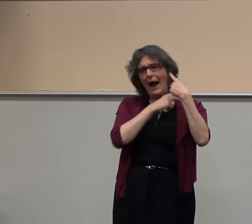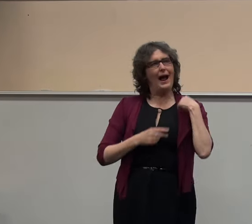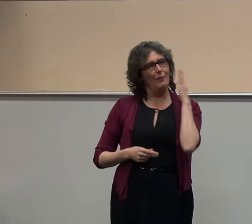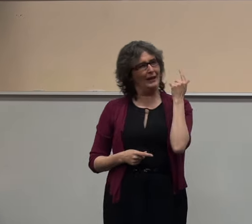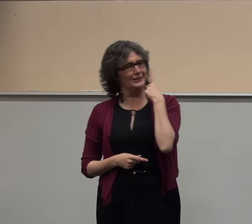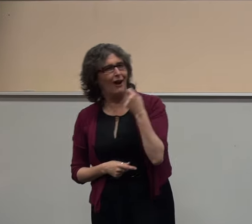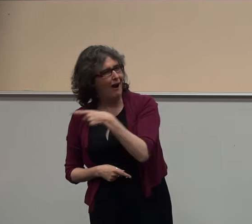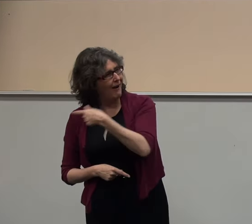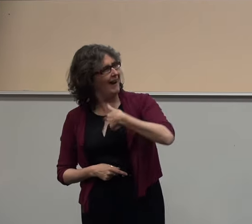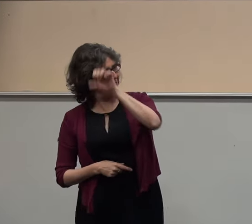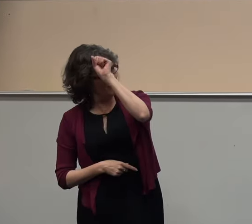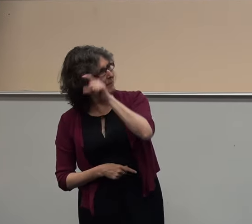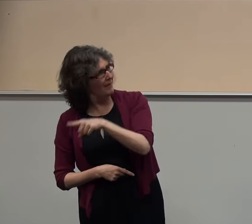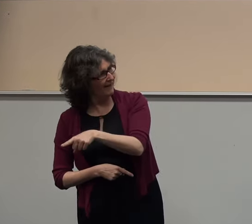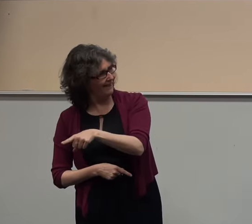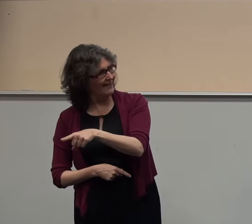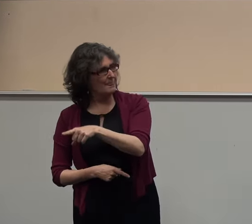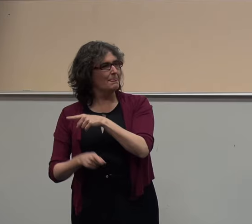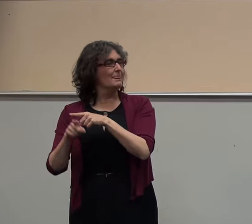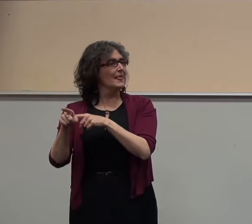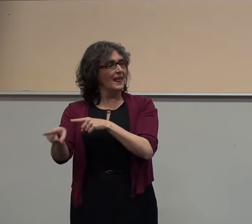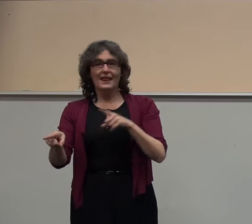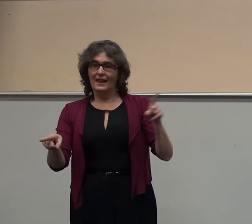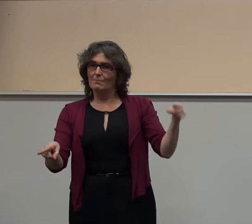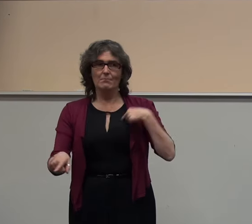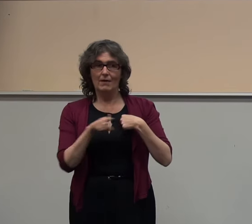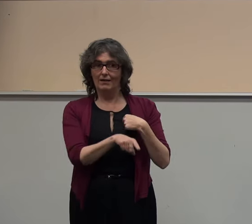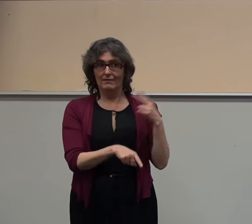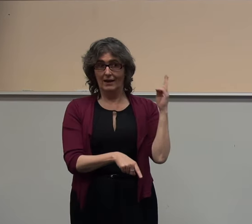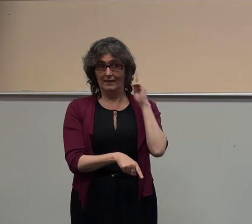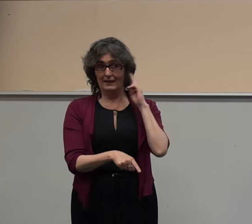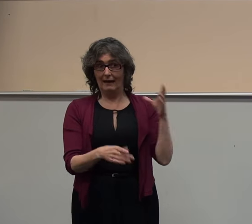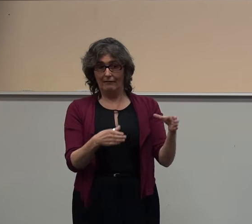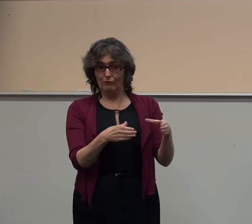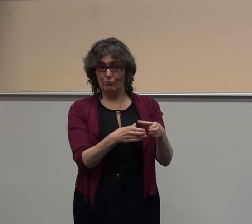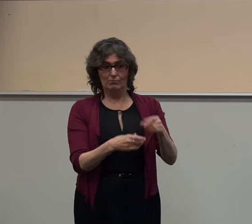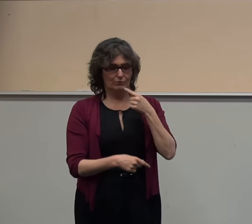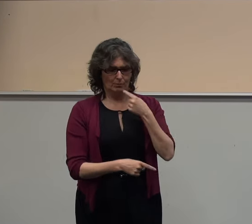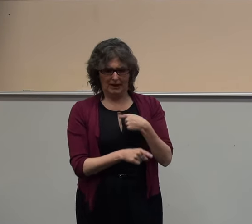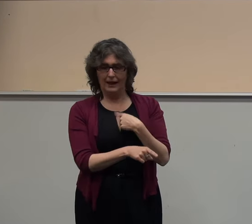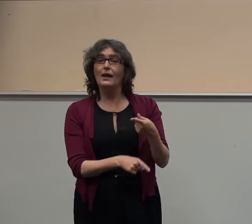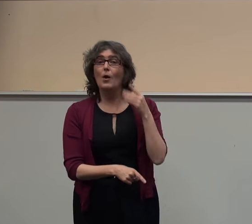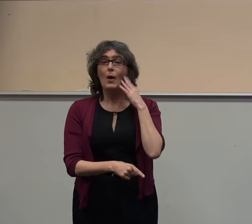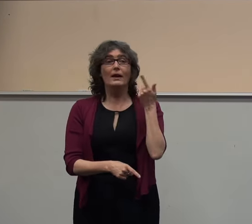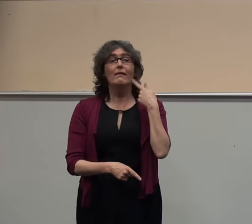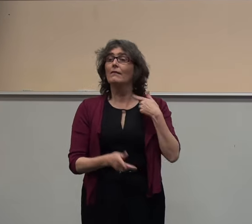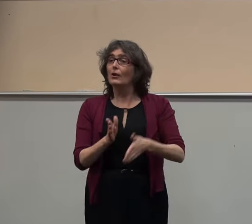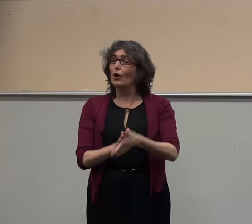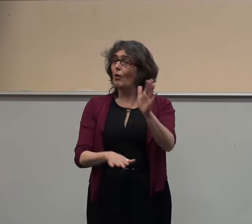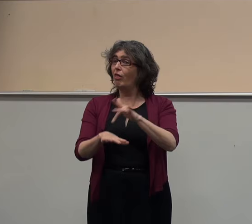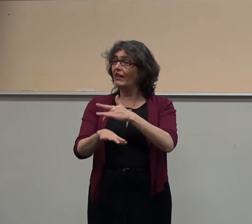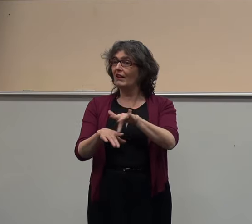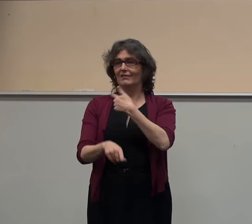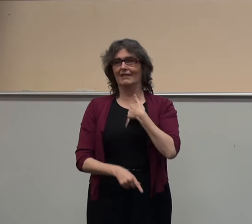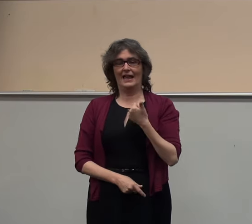group said was, when I come to this theatre, I don't expect anything to do with deaf people. And for me, that's not good enough. If you want